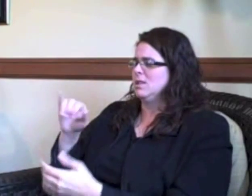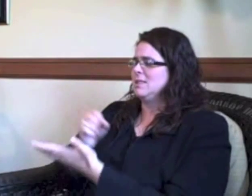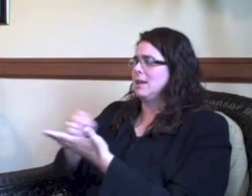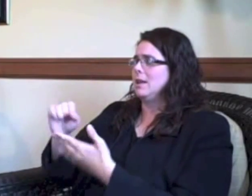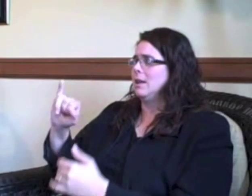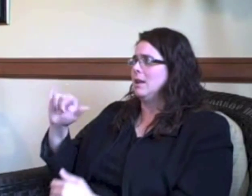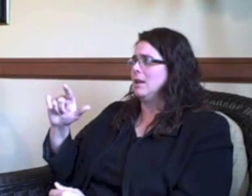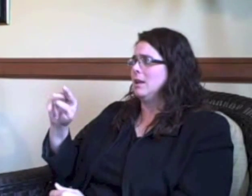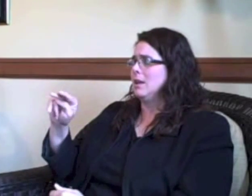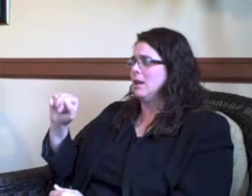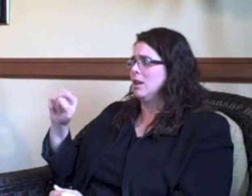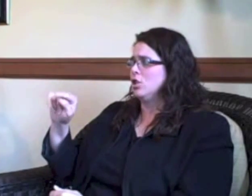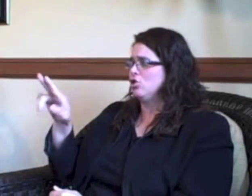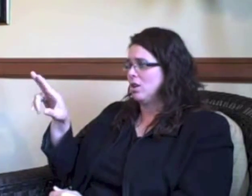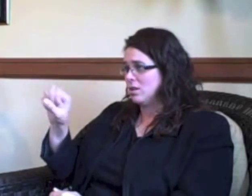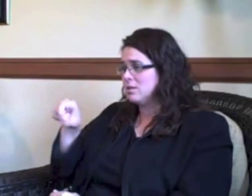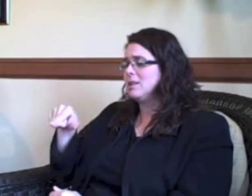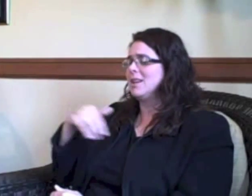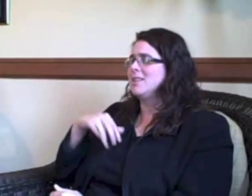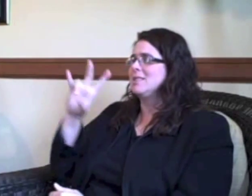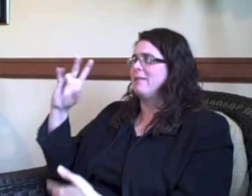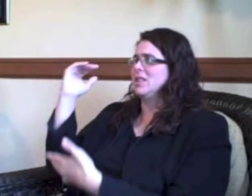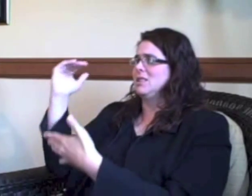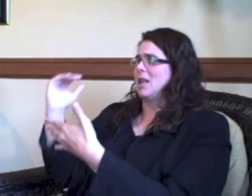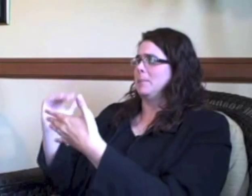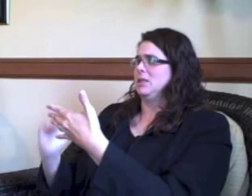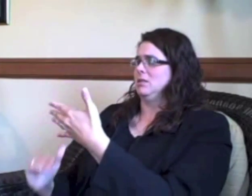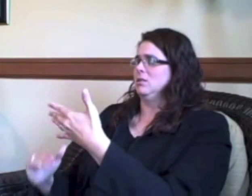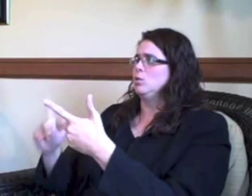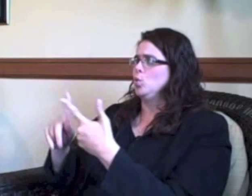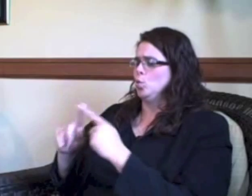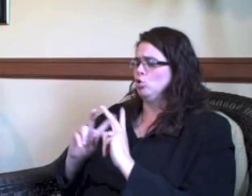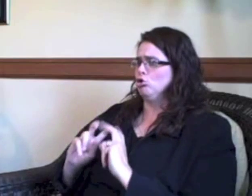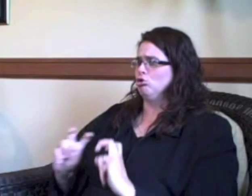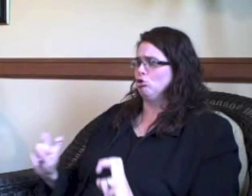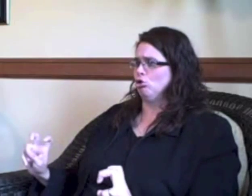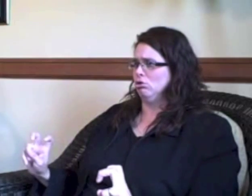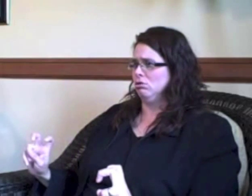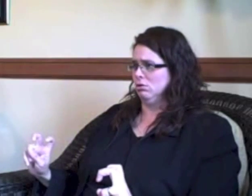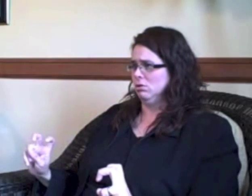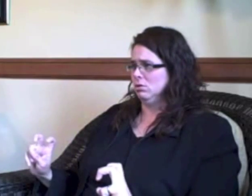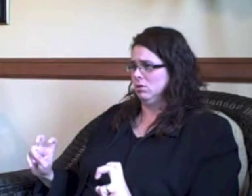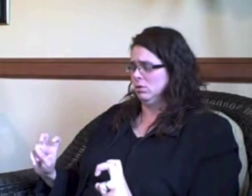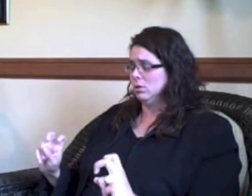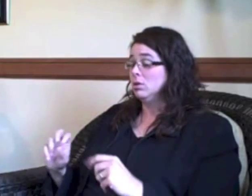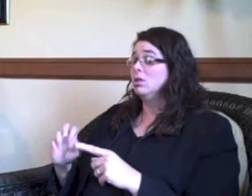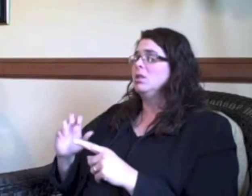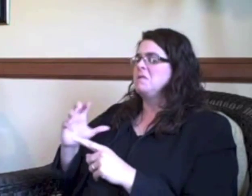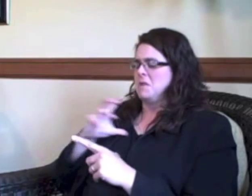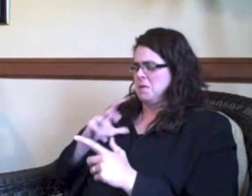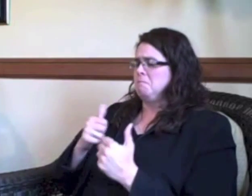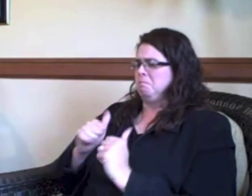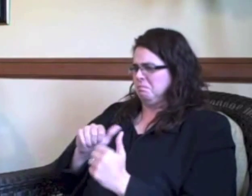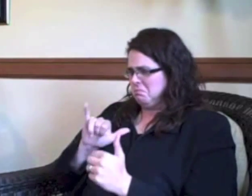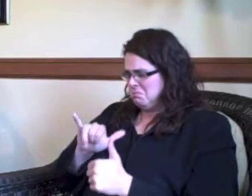that I approached was at St. Ignatius, and they have 7 steps. Those 7 steps